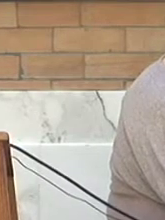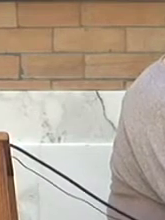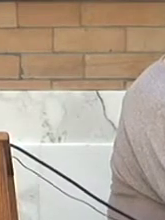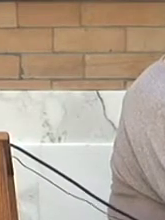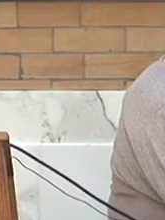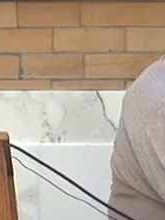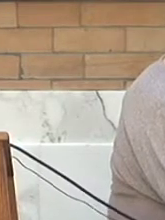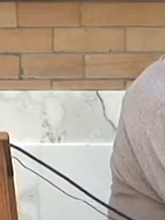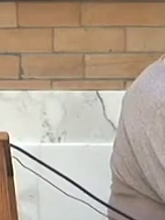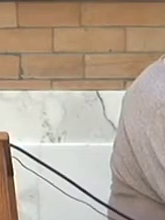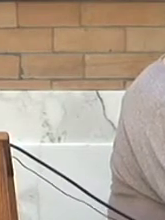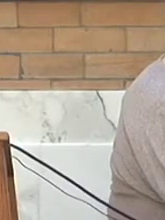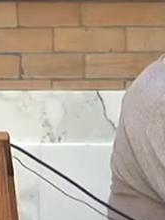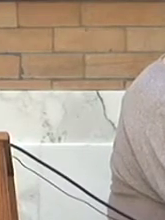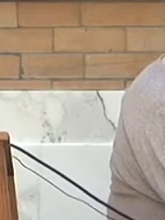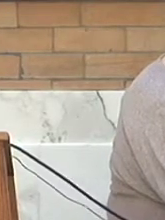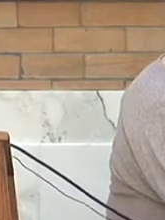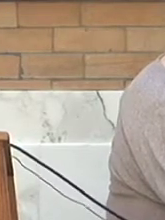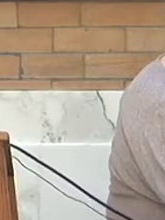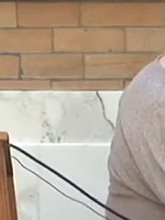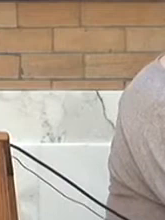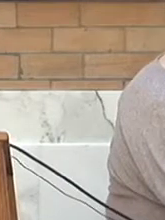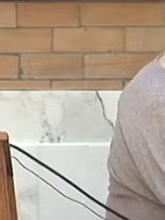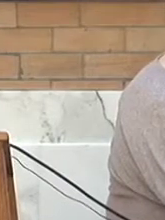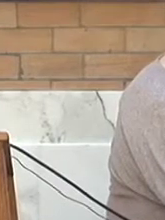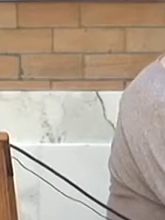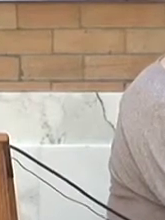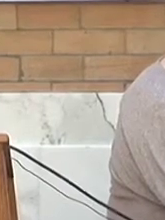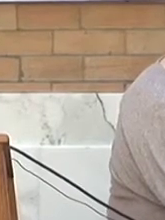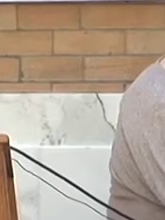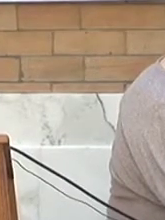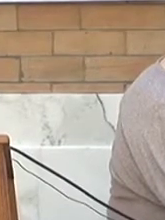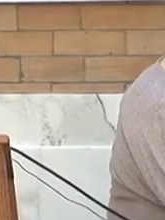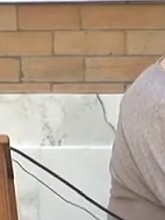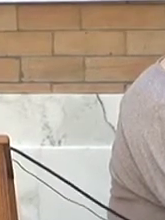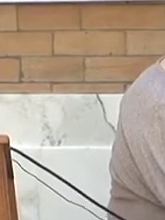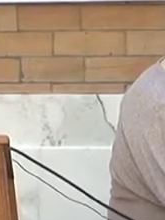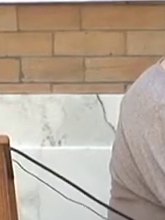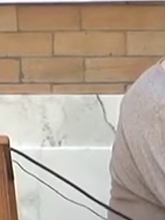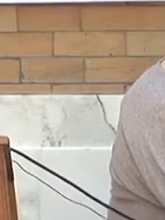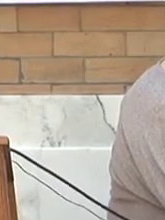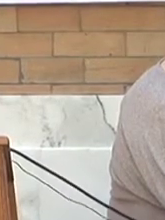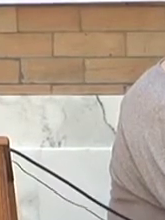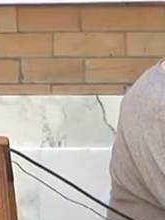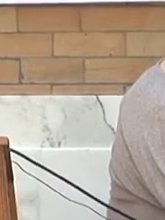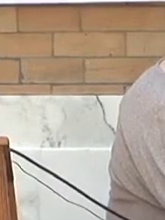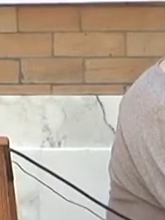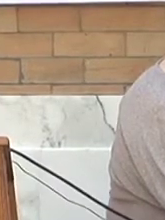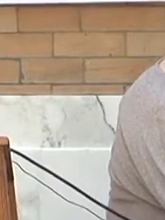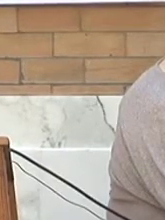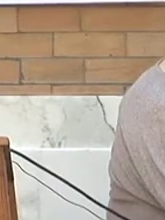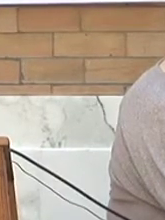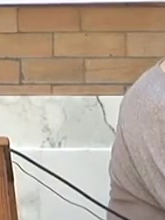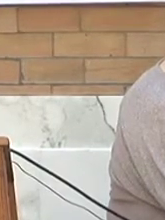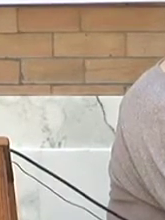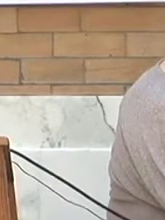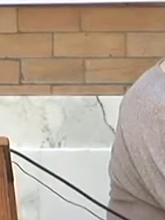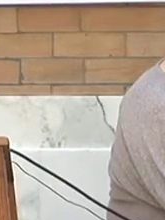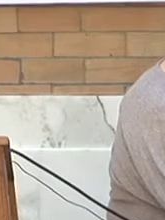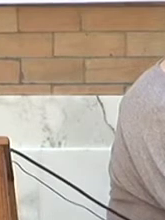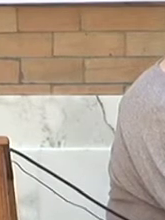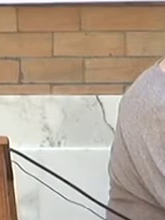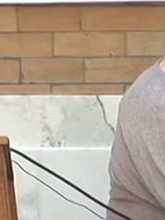when I eat something I am not supposed to. I am the one that needs staff who can relate